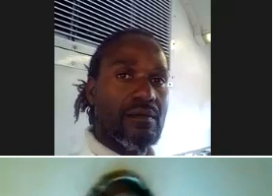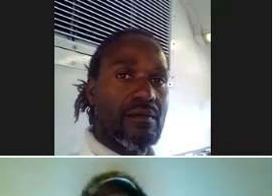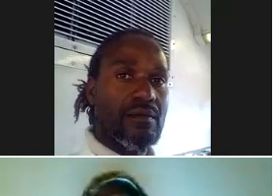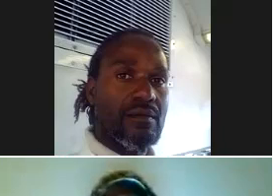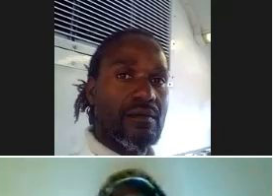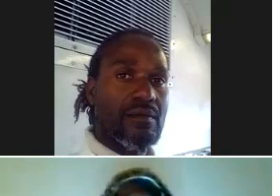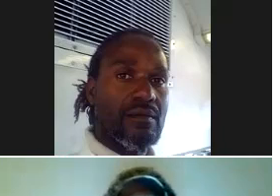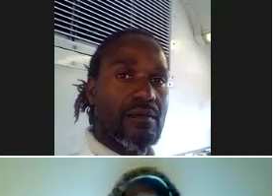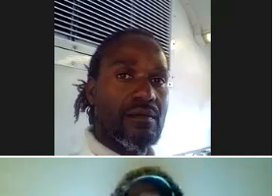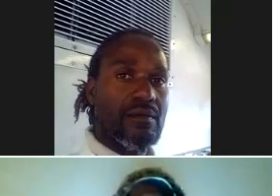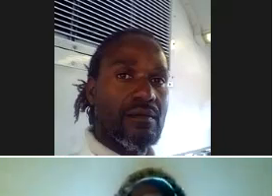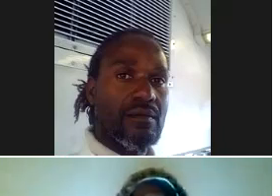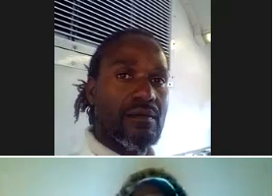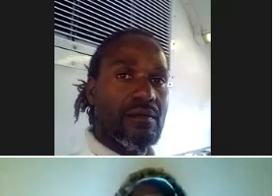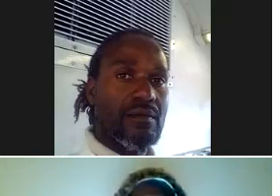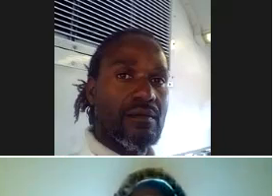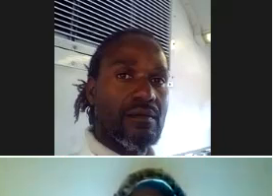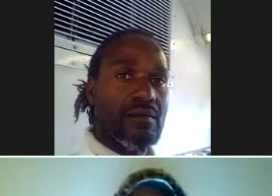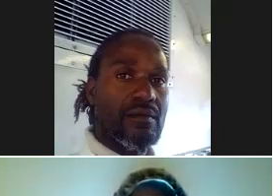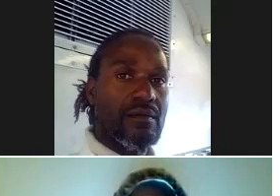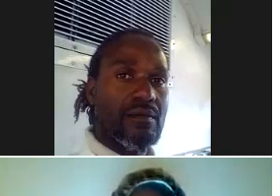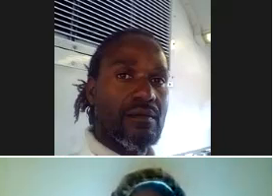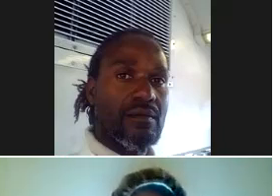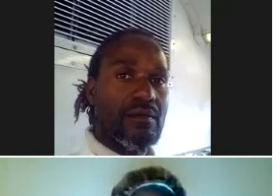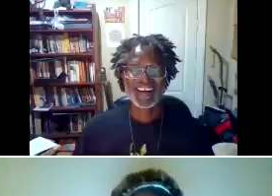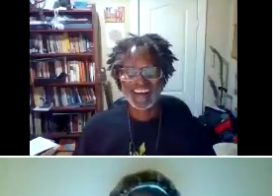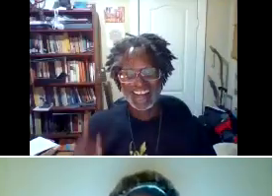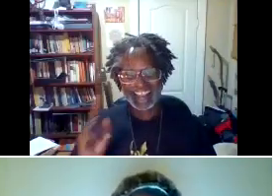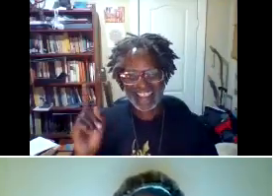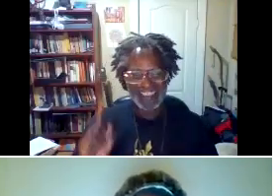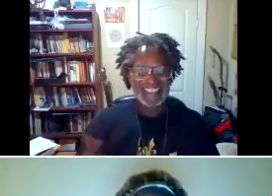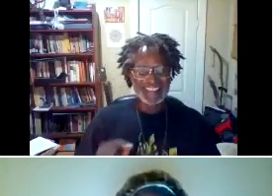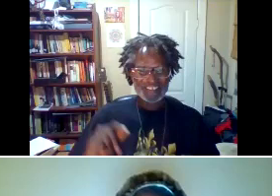Okay. The next one would be, how are you?